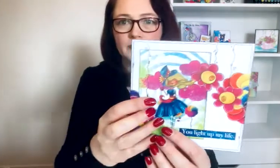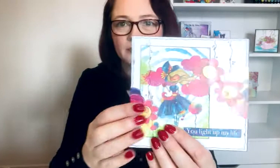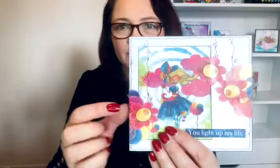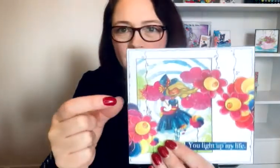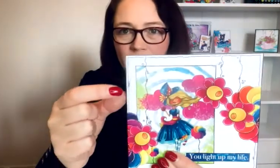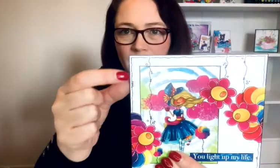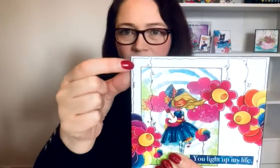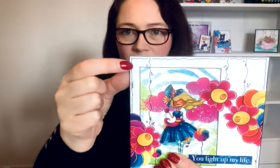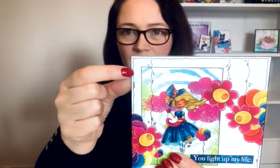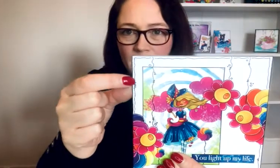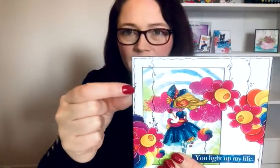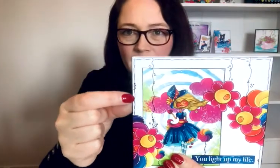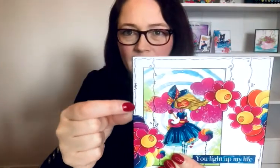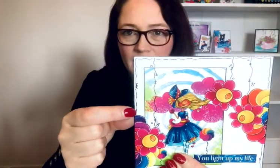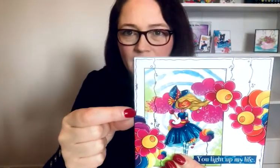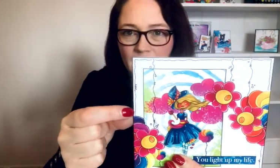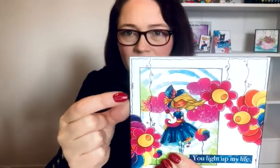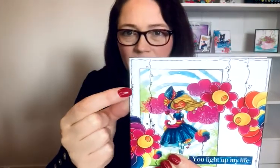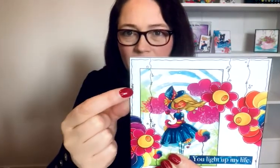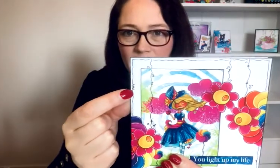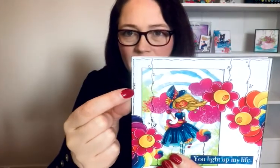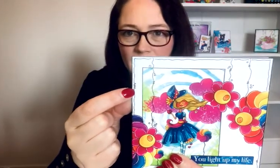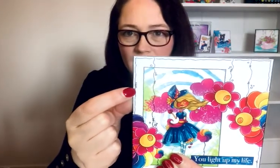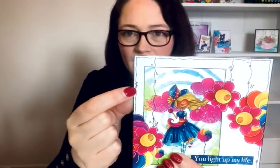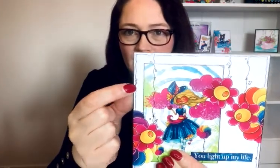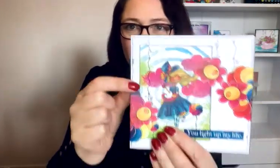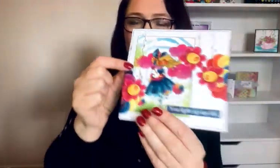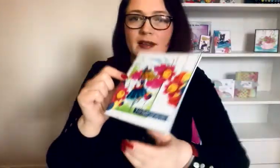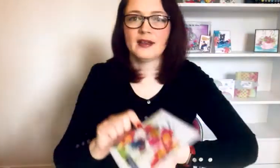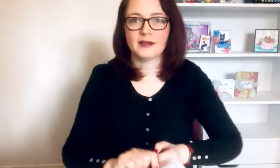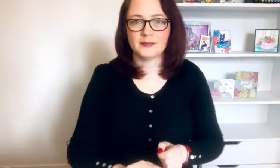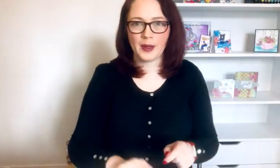wiggles. I'll just show you what I mean. So that extra little bit of detail there.